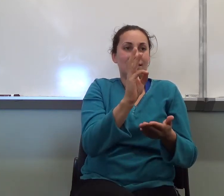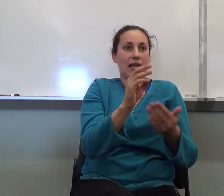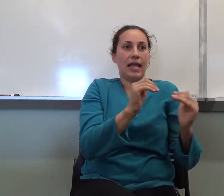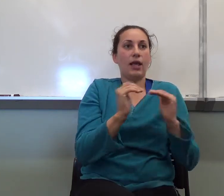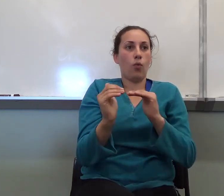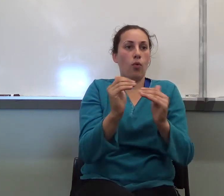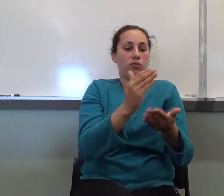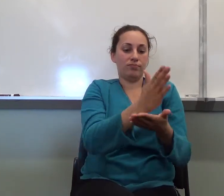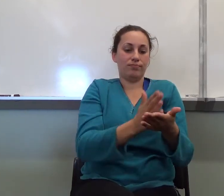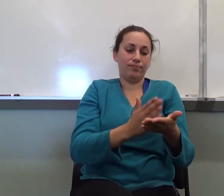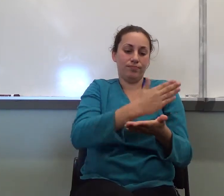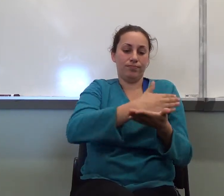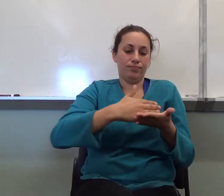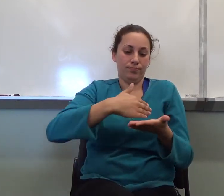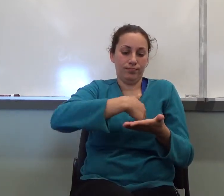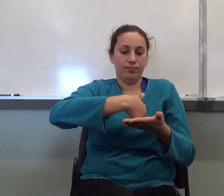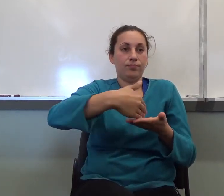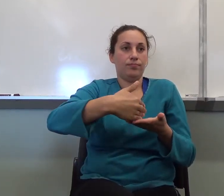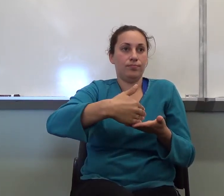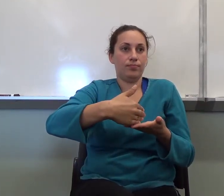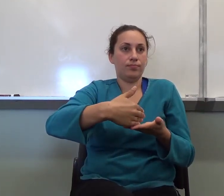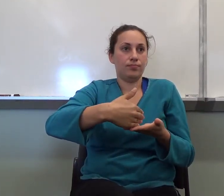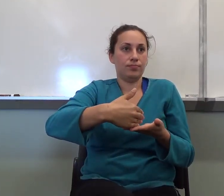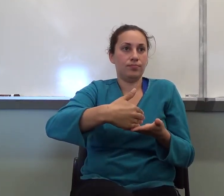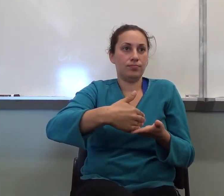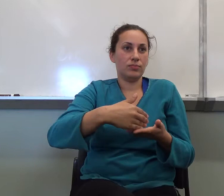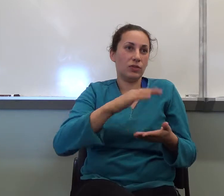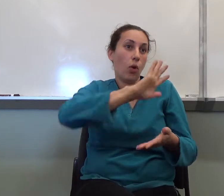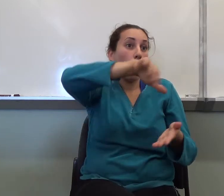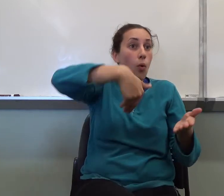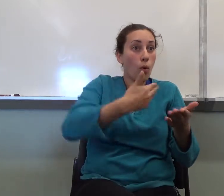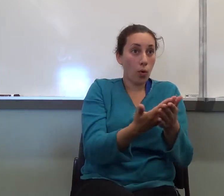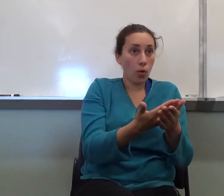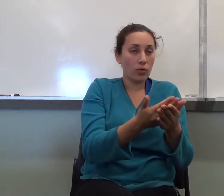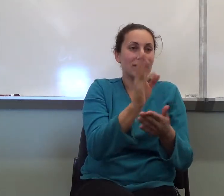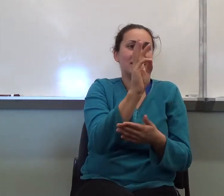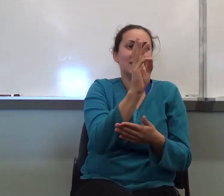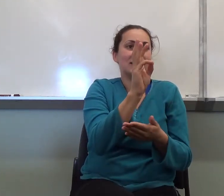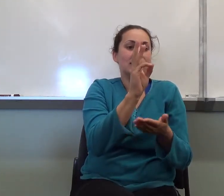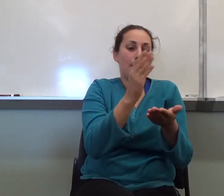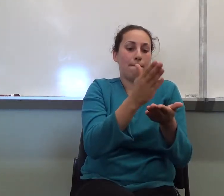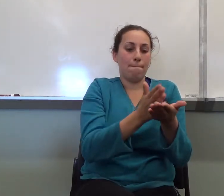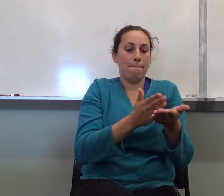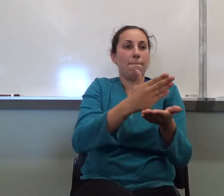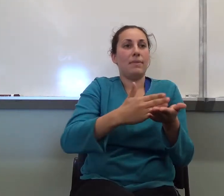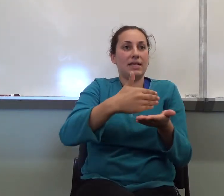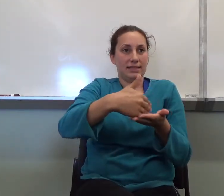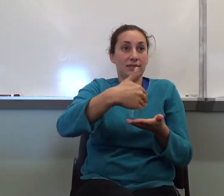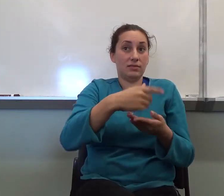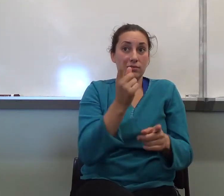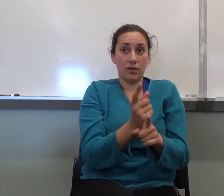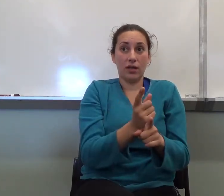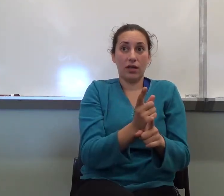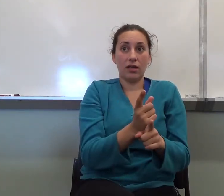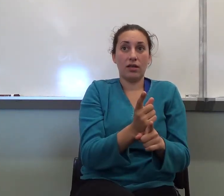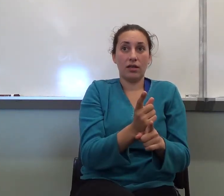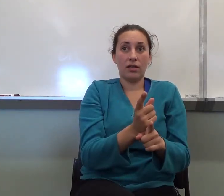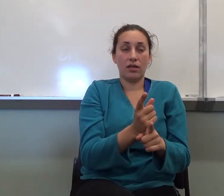thing has the number 6 associated with it, 6 of those pieces. But maybe that only a couple of them